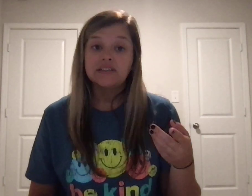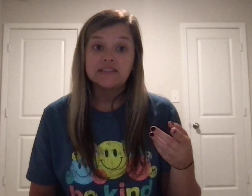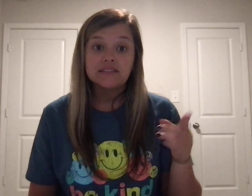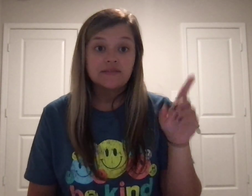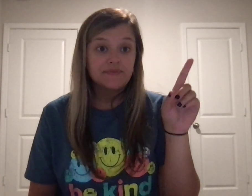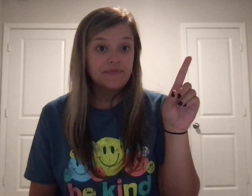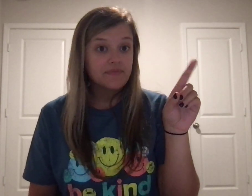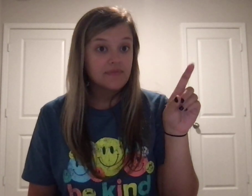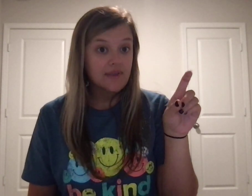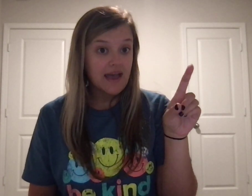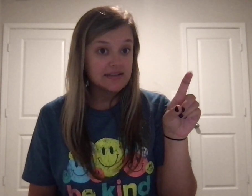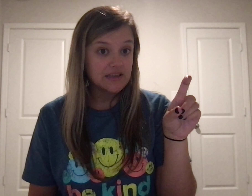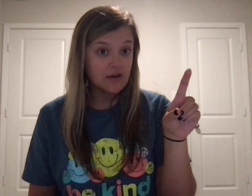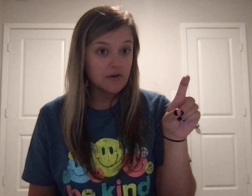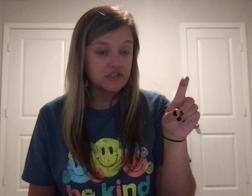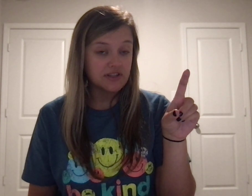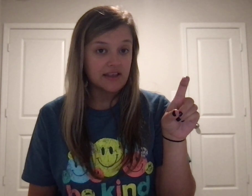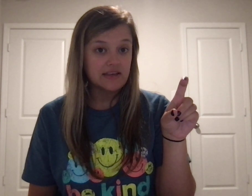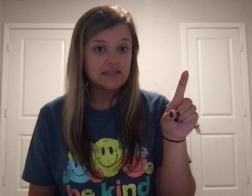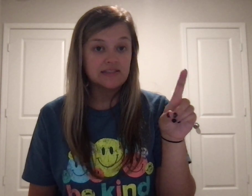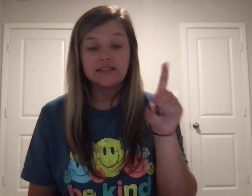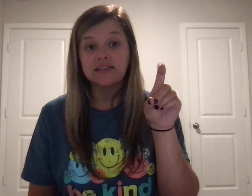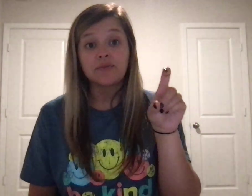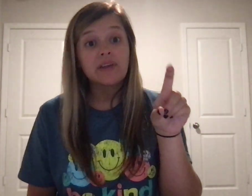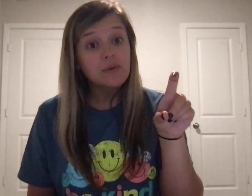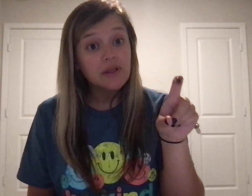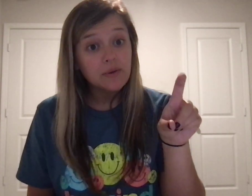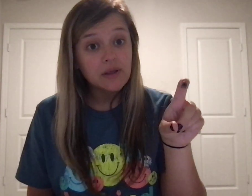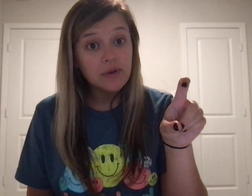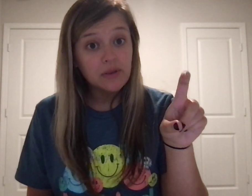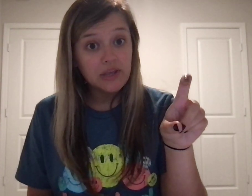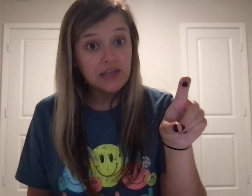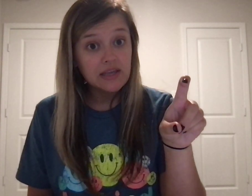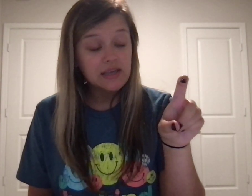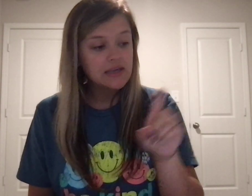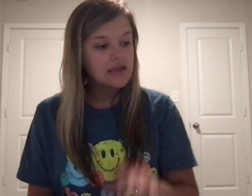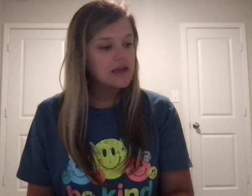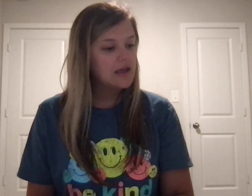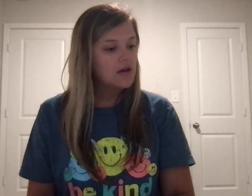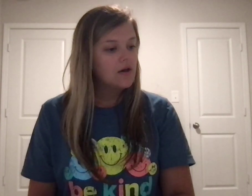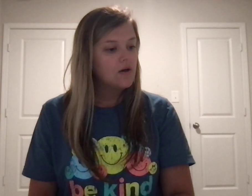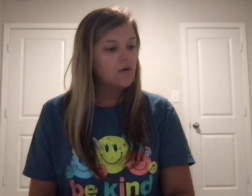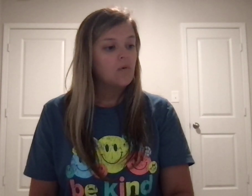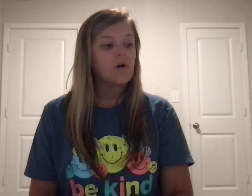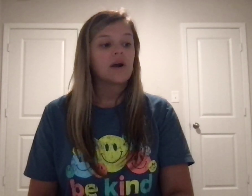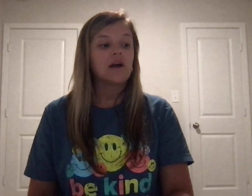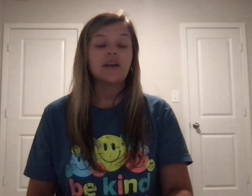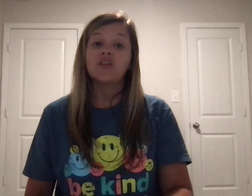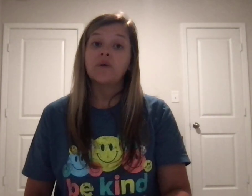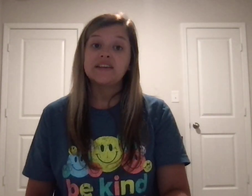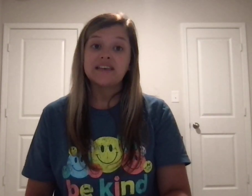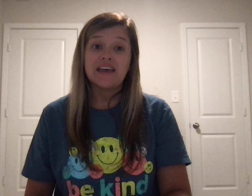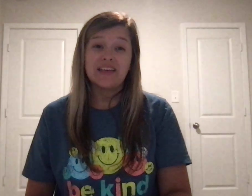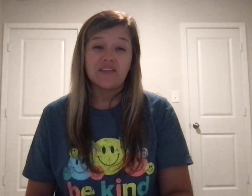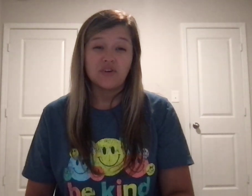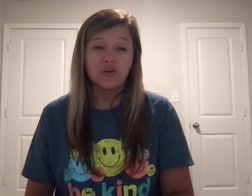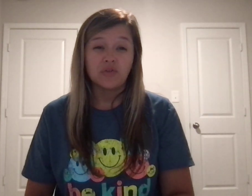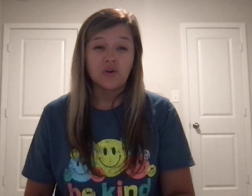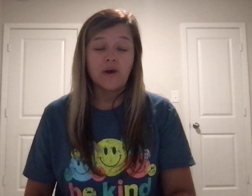Versus asking a question like this. This is like really, really, really, really, really. Or another way to say it, like if you're doing